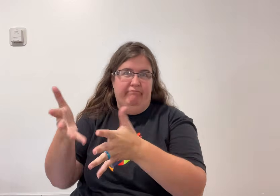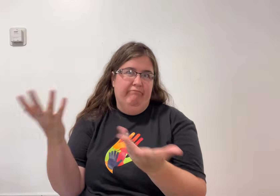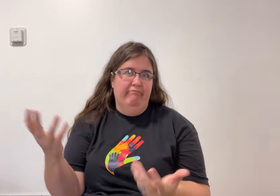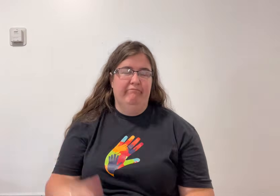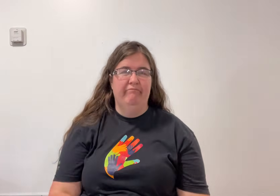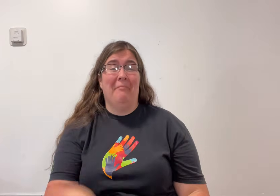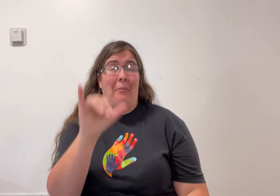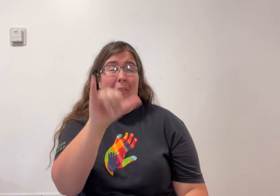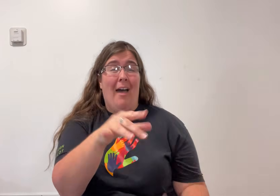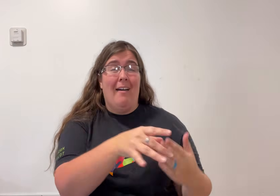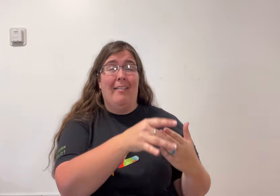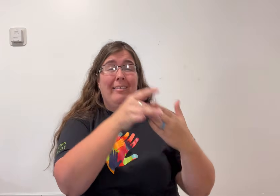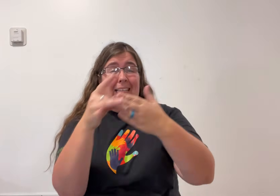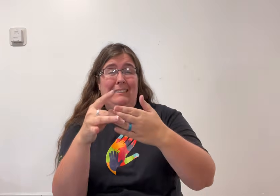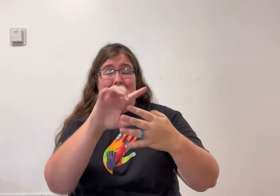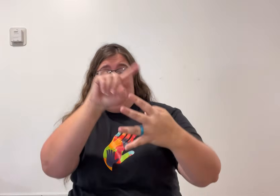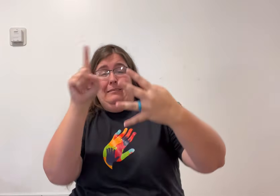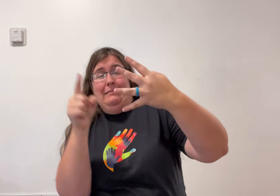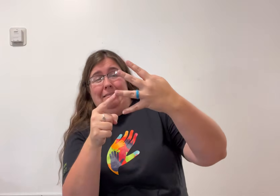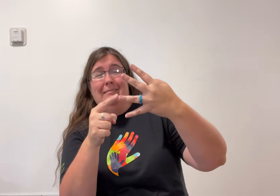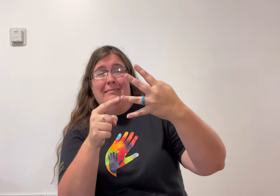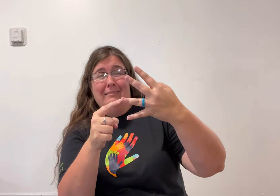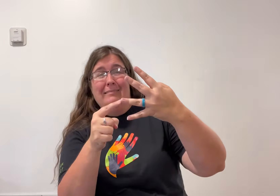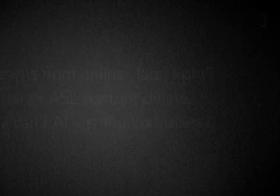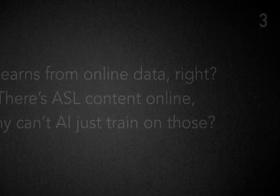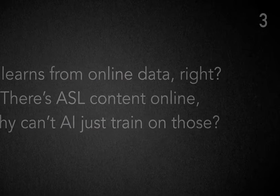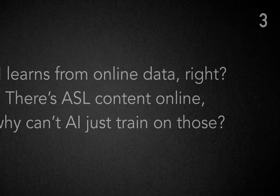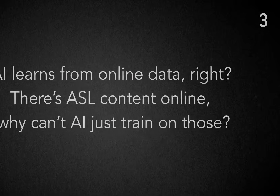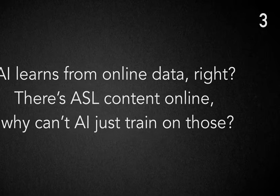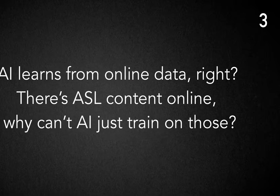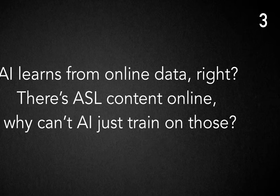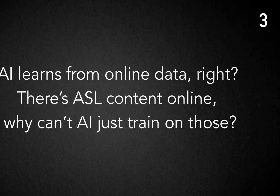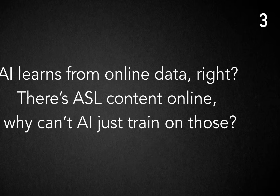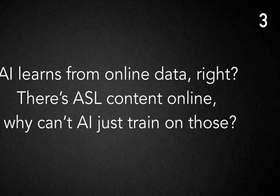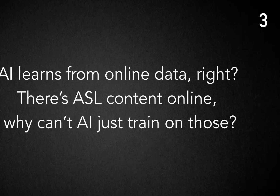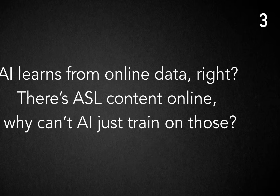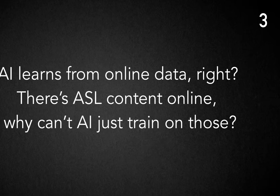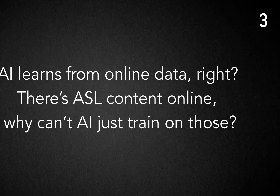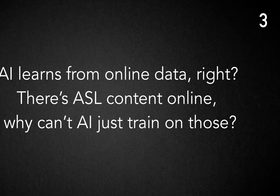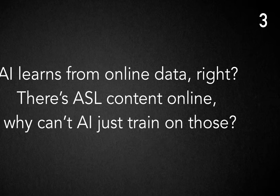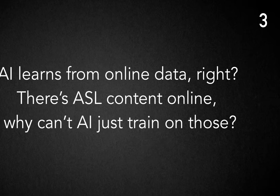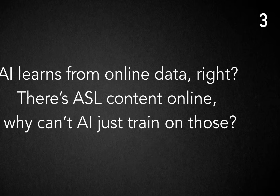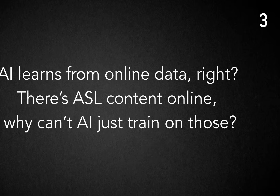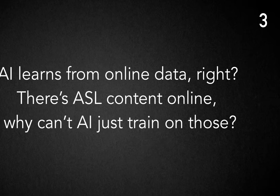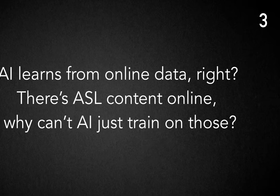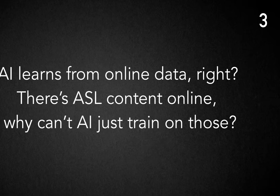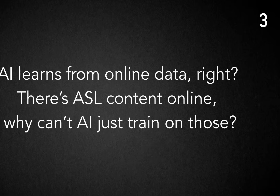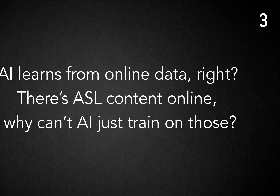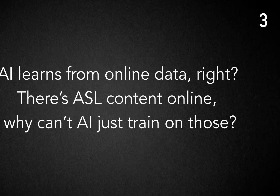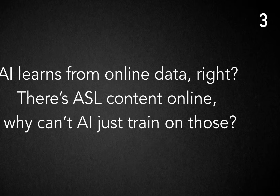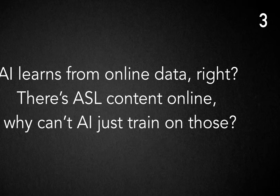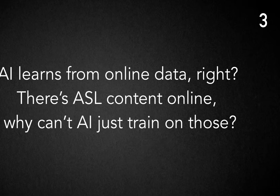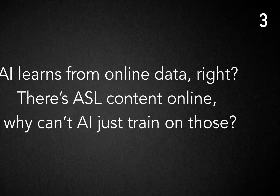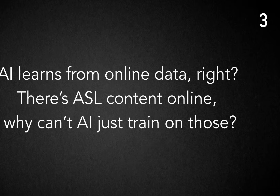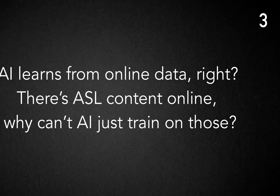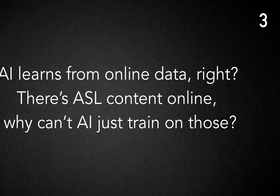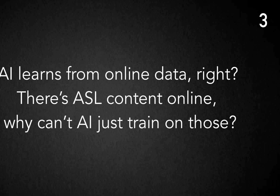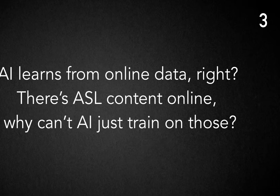spelling. And that leads to the third question. AI learns from online data, right? There's ASL content online.